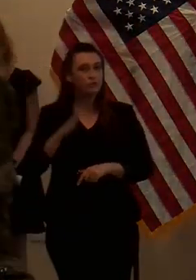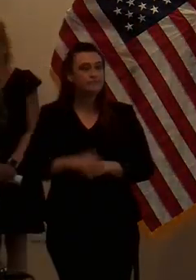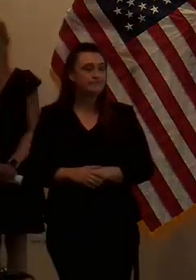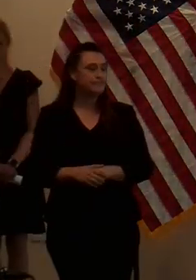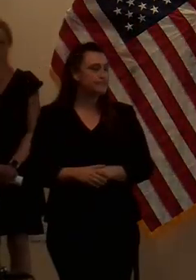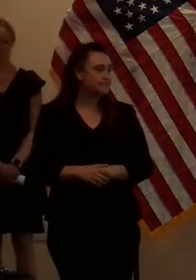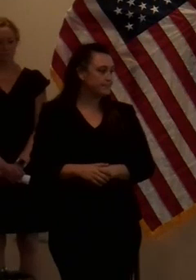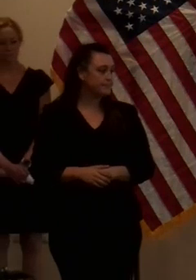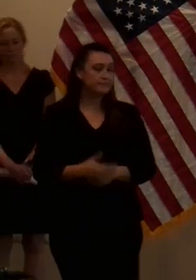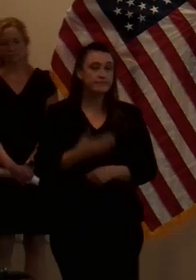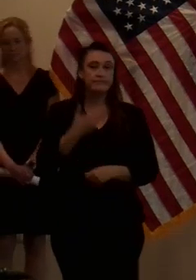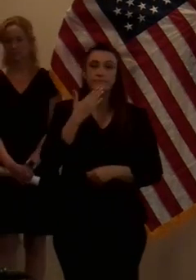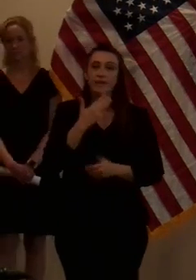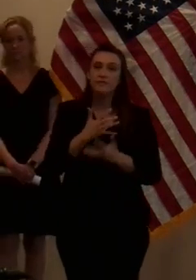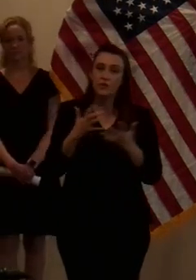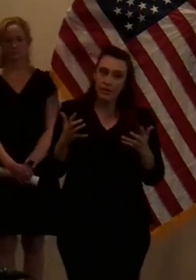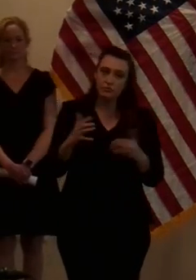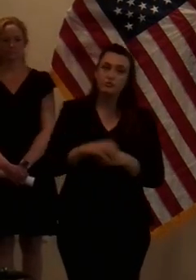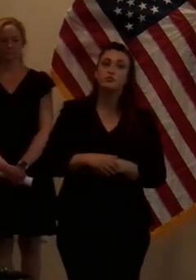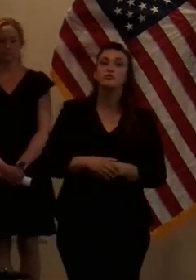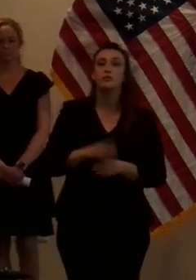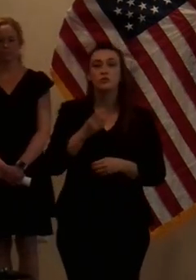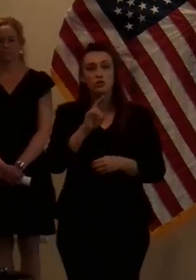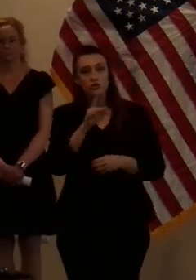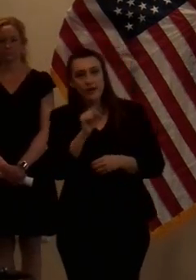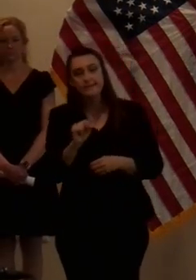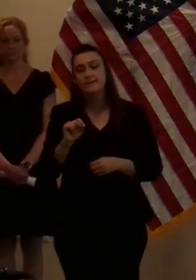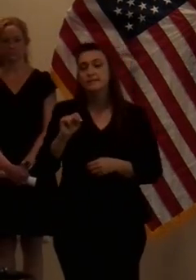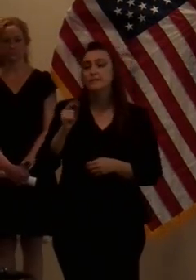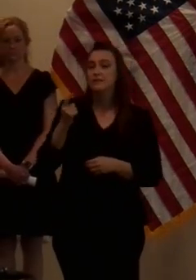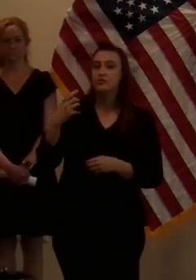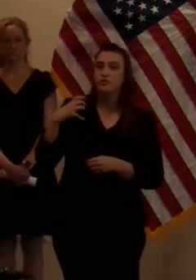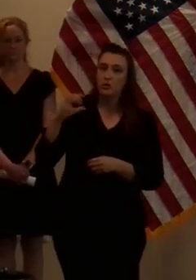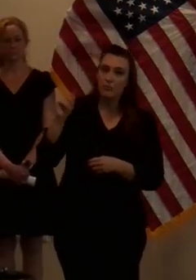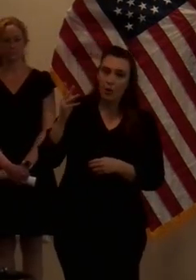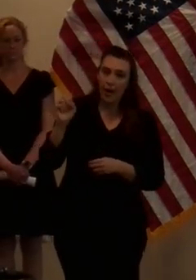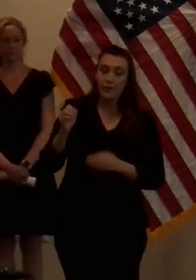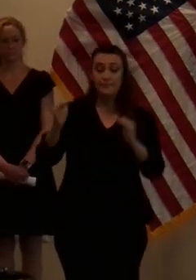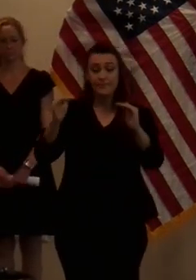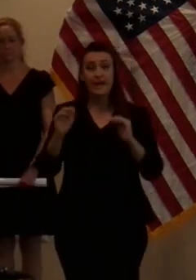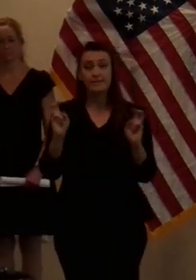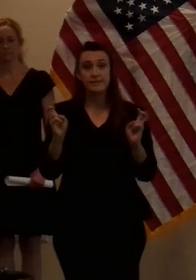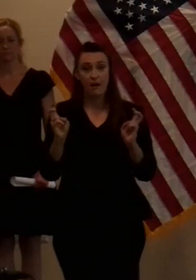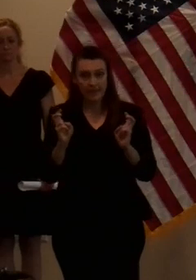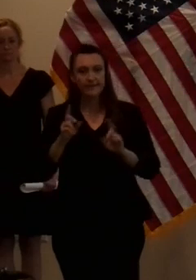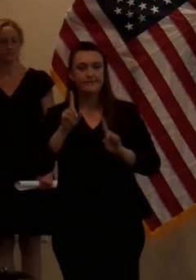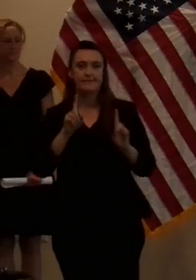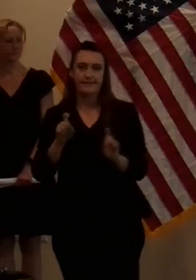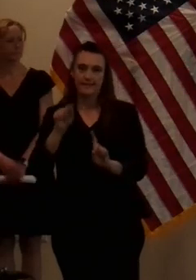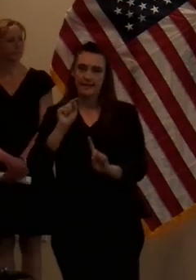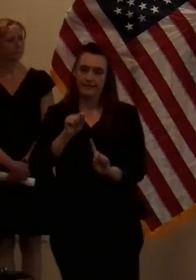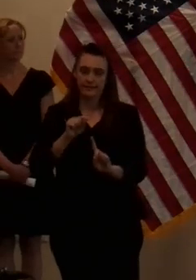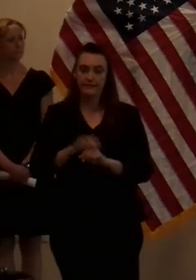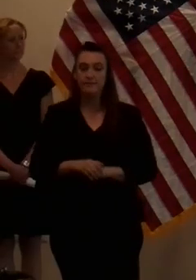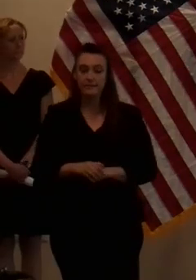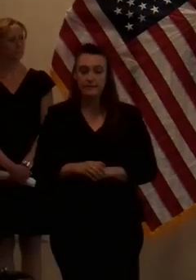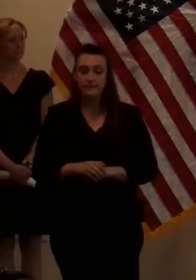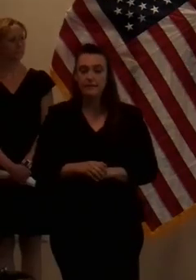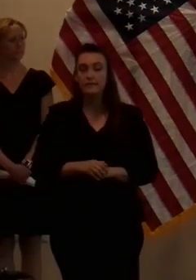Thanks very much, General McGuire and Dr. Christ. Next topic, testing. Arizona's